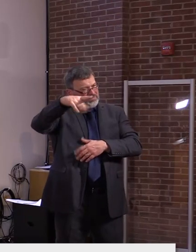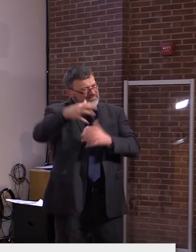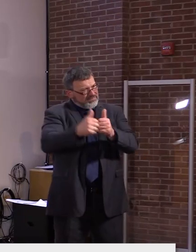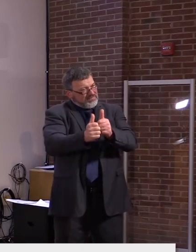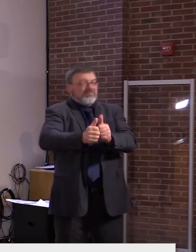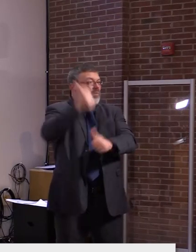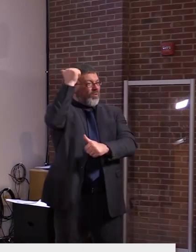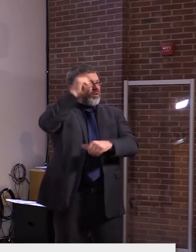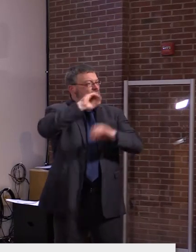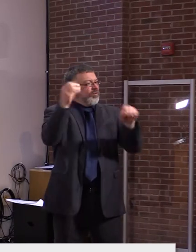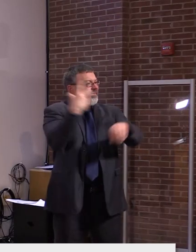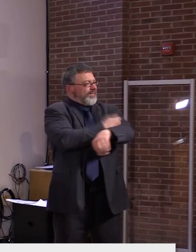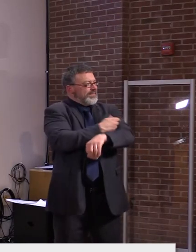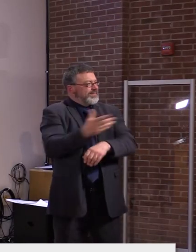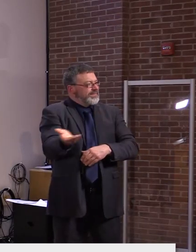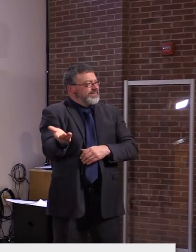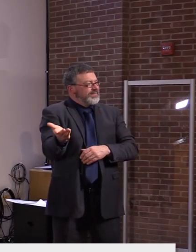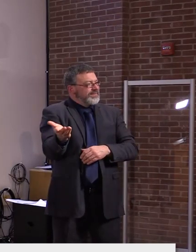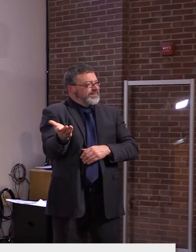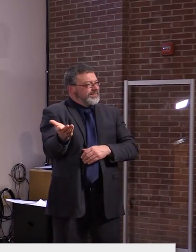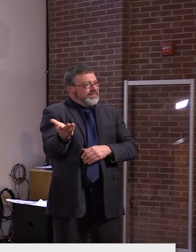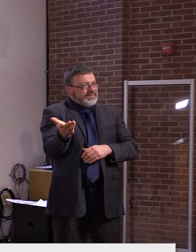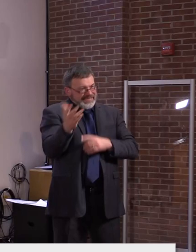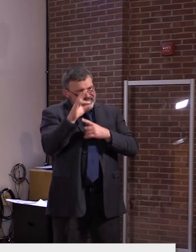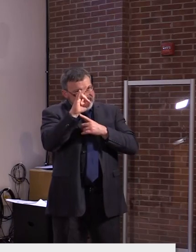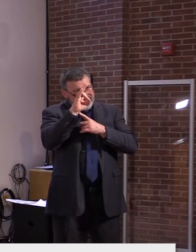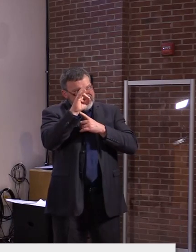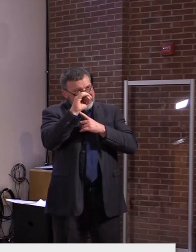problems from coronavirus.